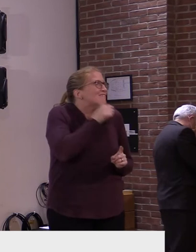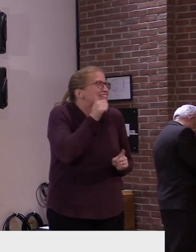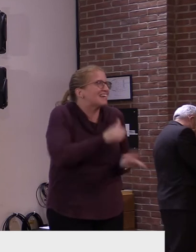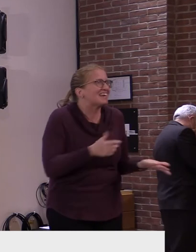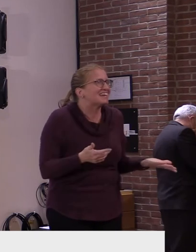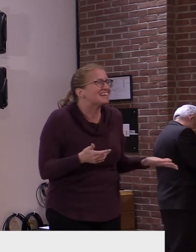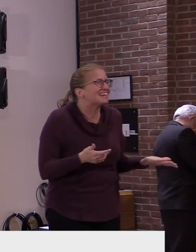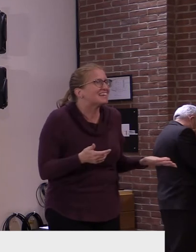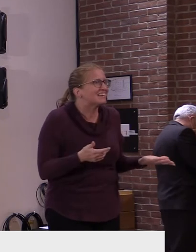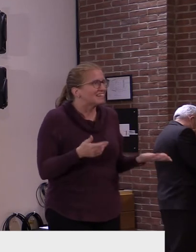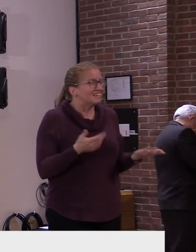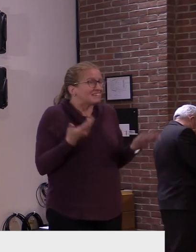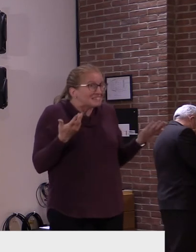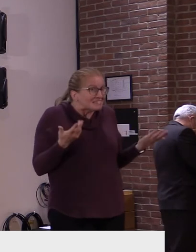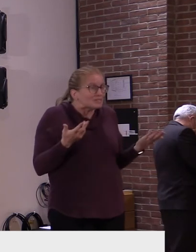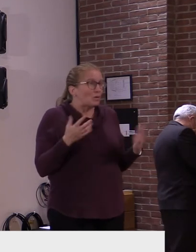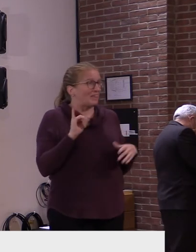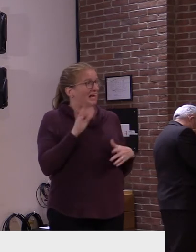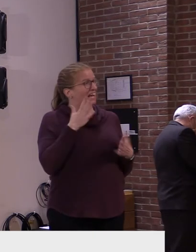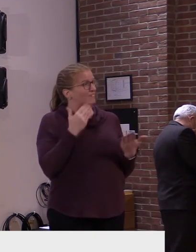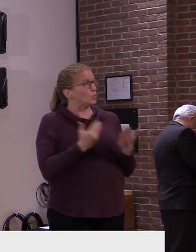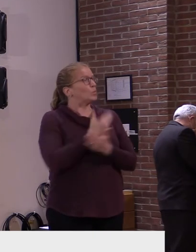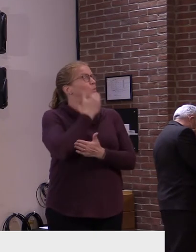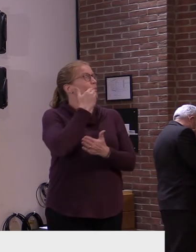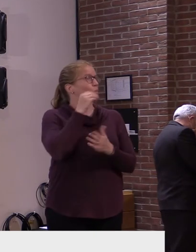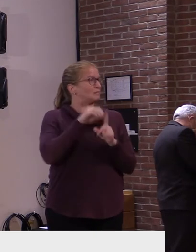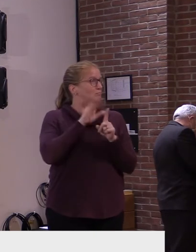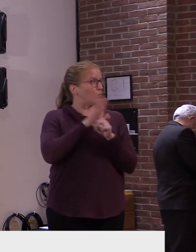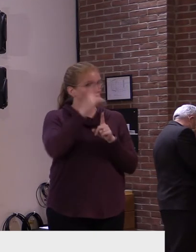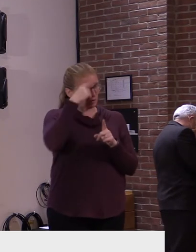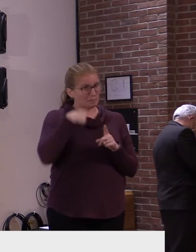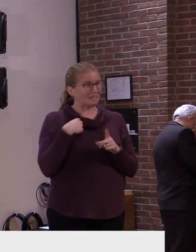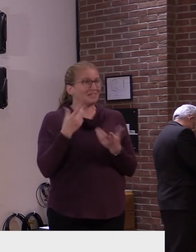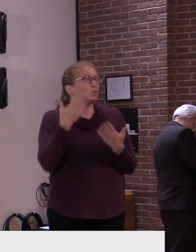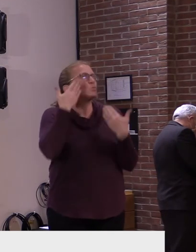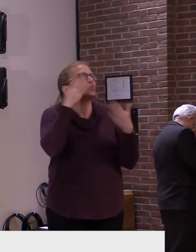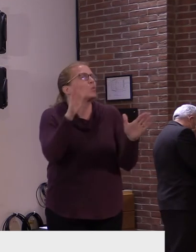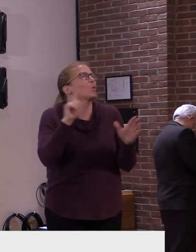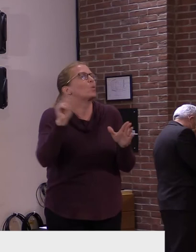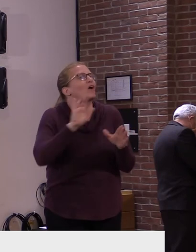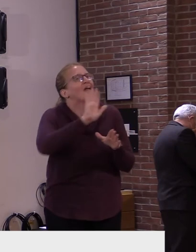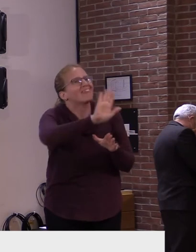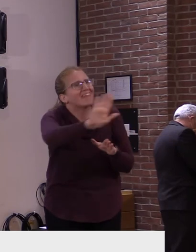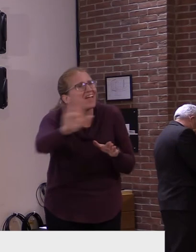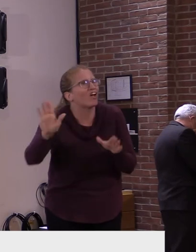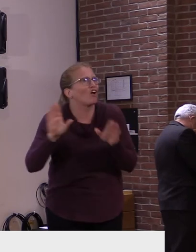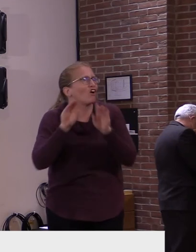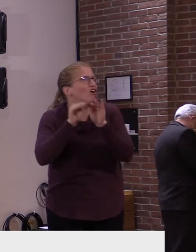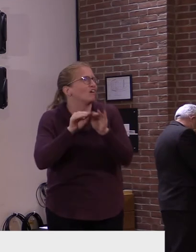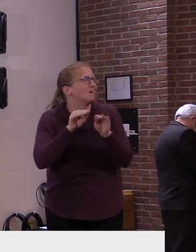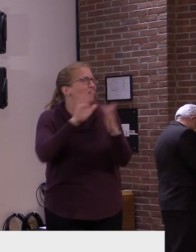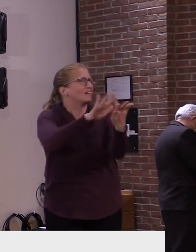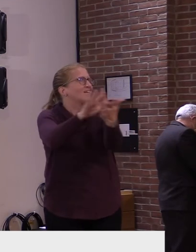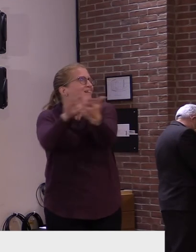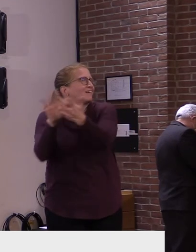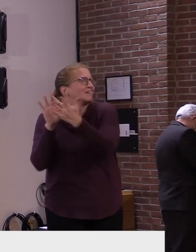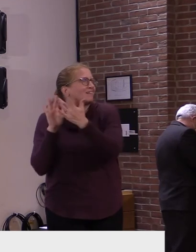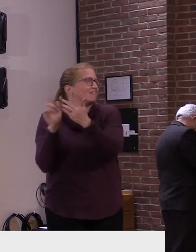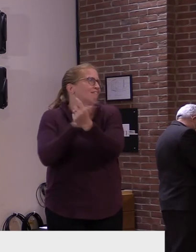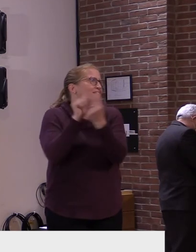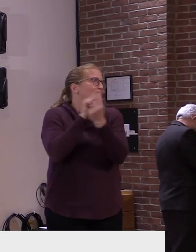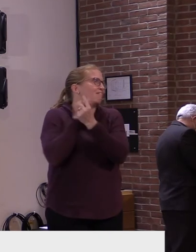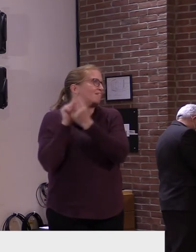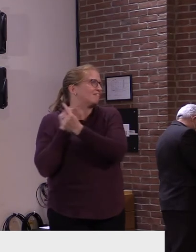basis and are new you just don't know the extent of the tentacles so um i would say for those who think